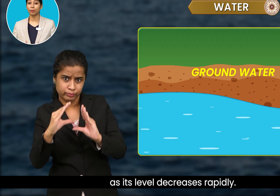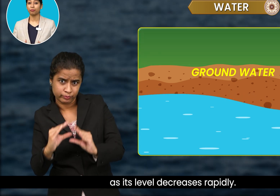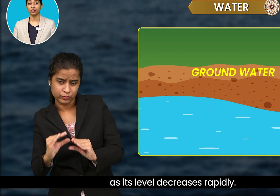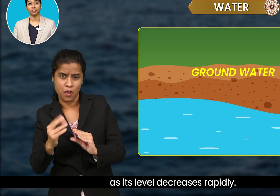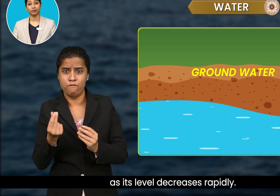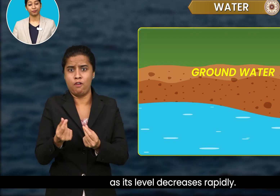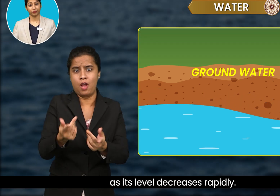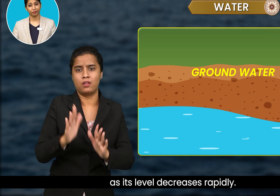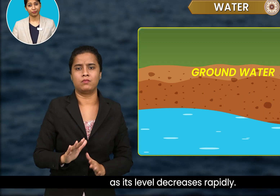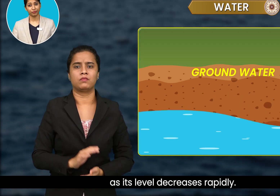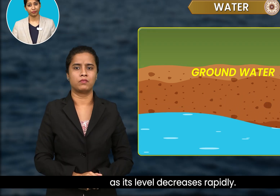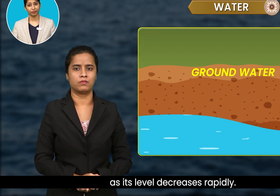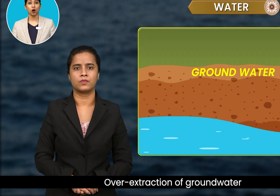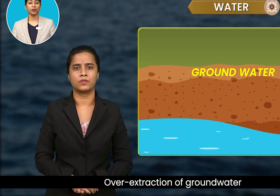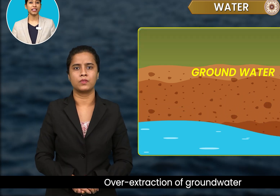decreases rapidly.